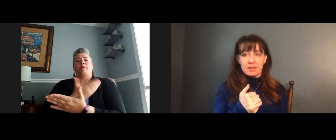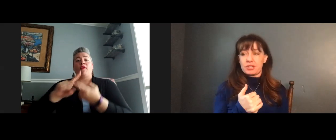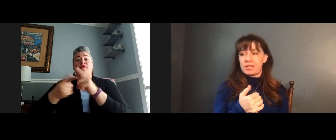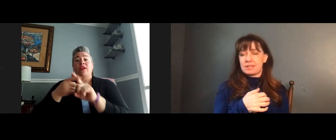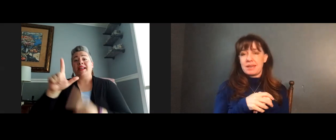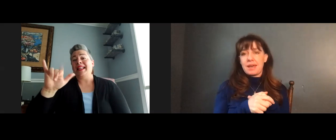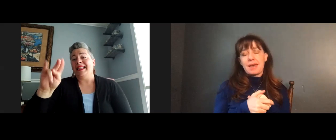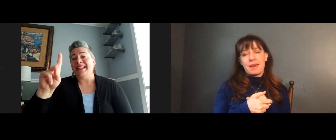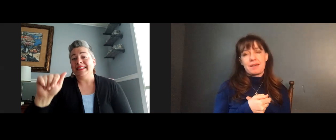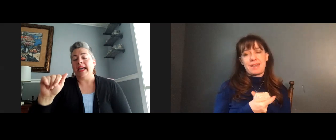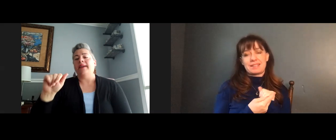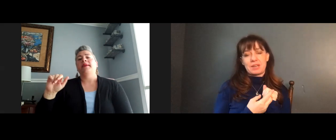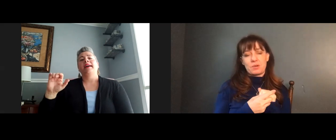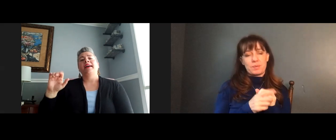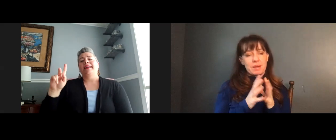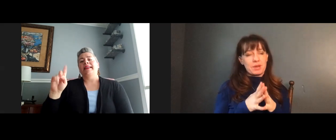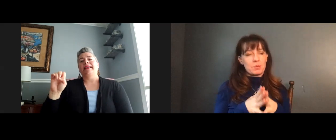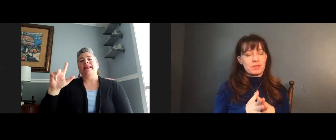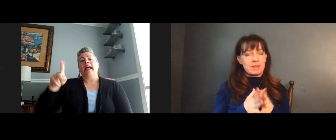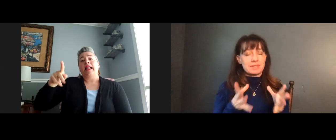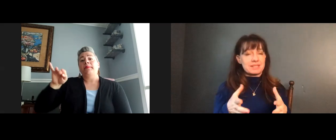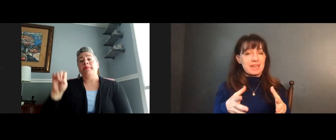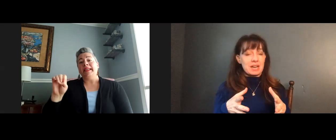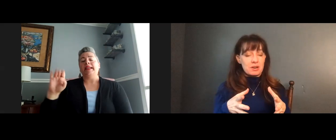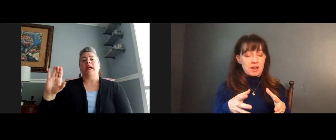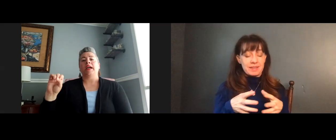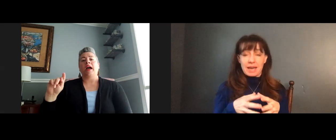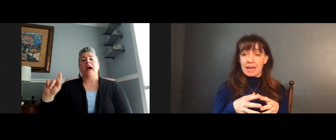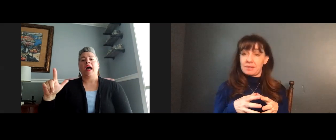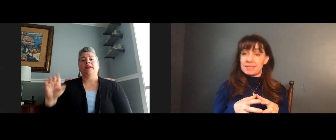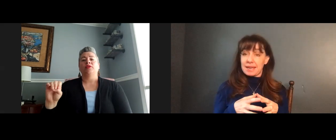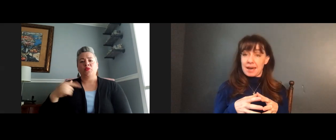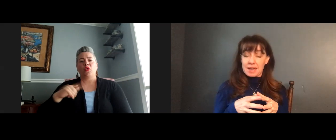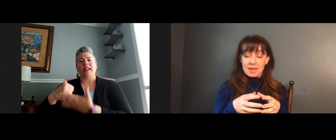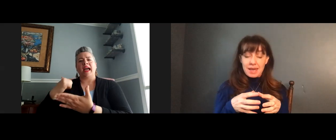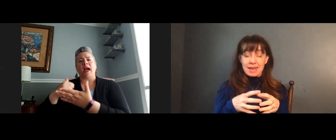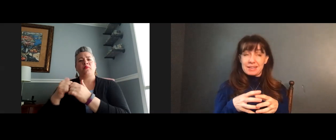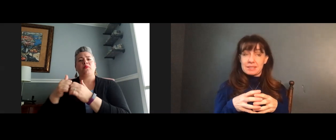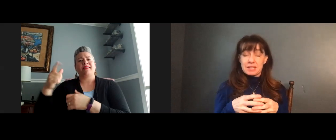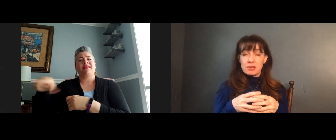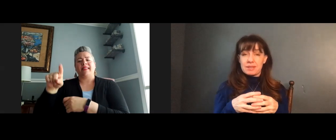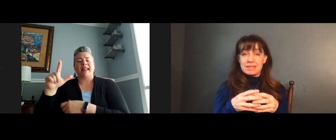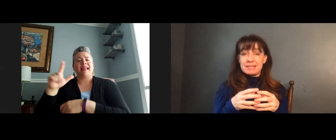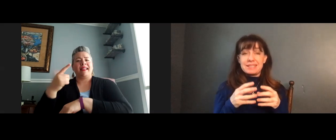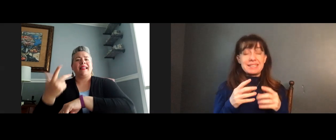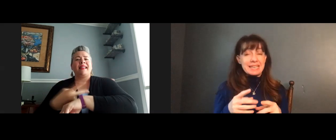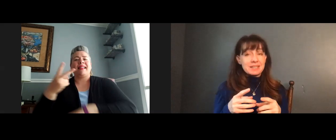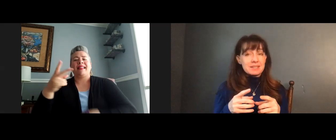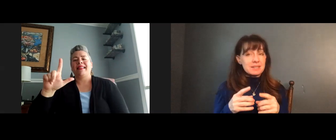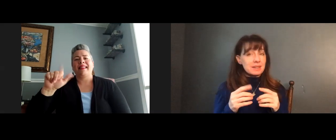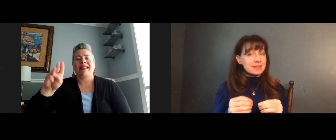kelpie cottages uh so we'll be helping her with our lamps it's there on the isle of sky and it's near the